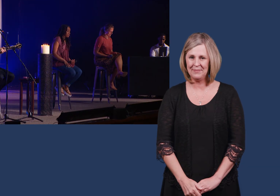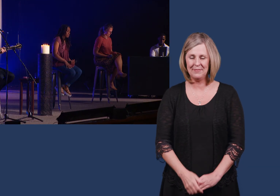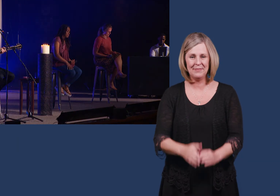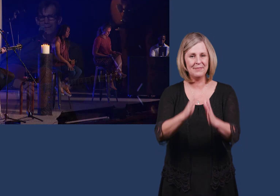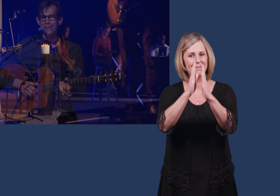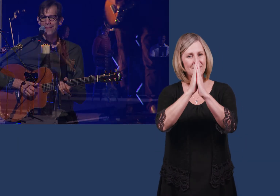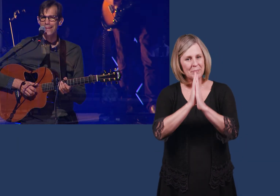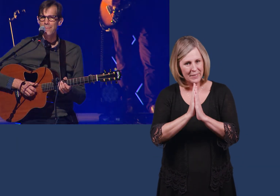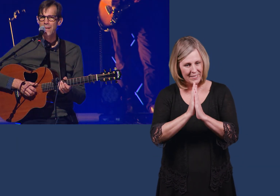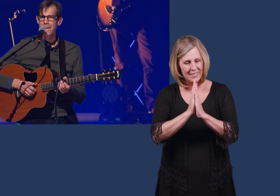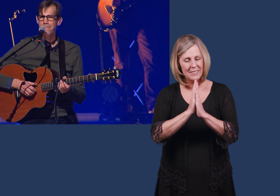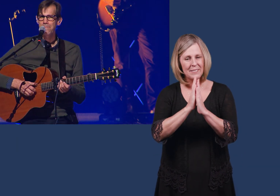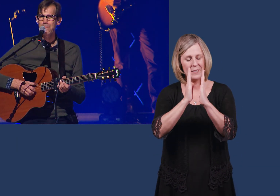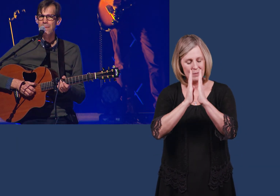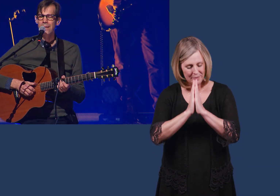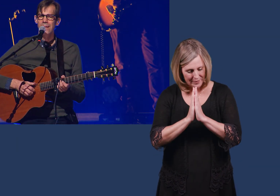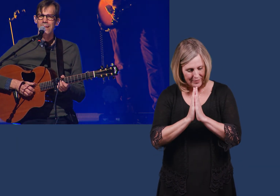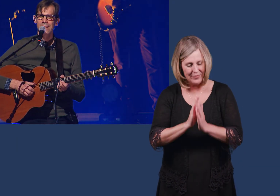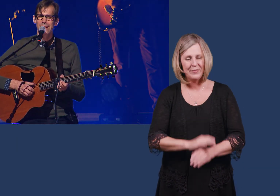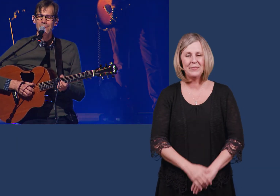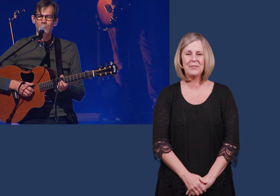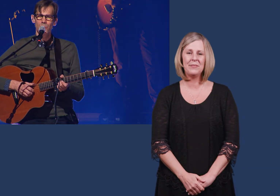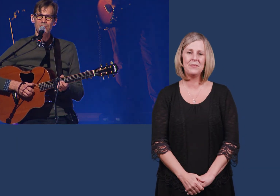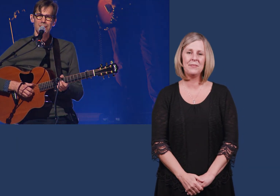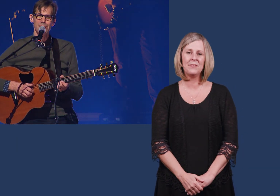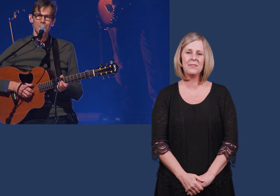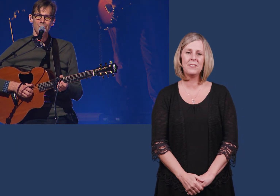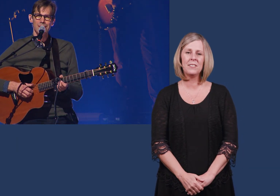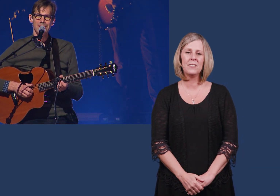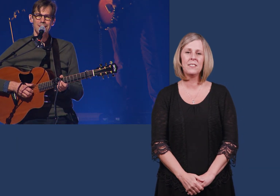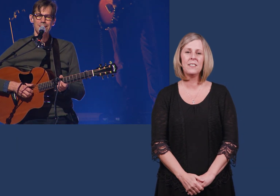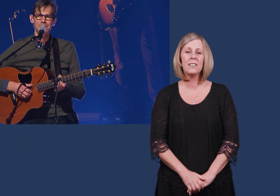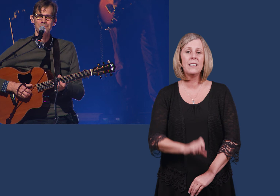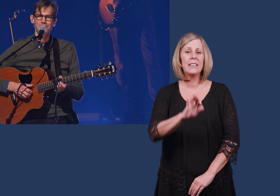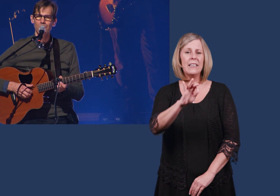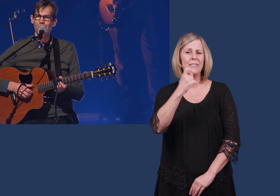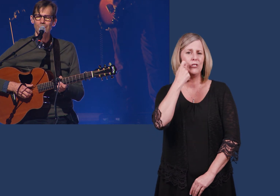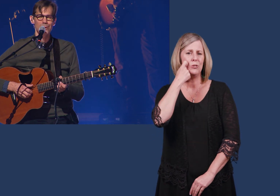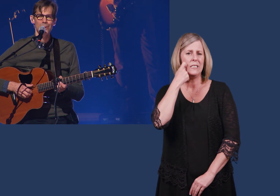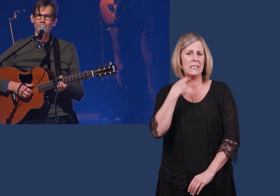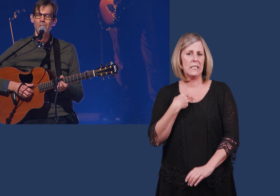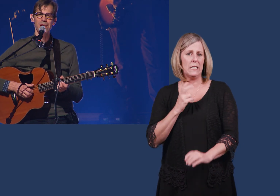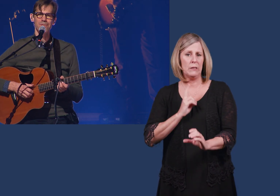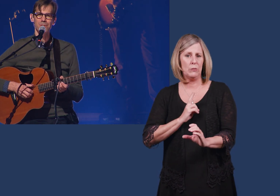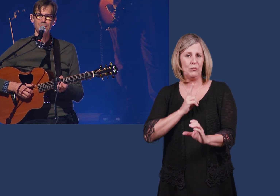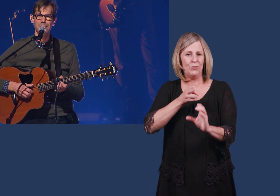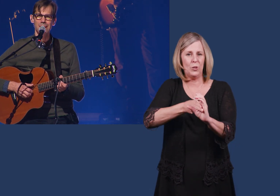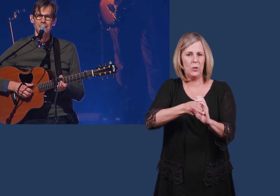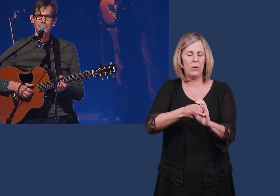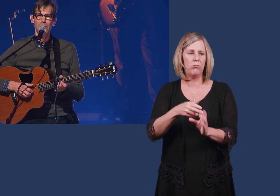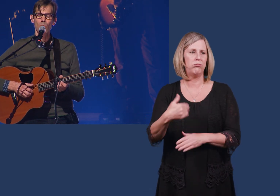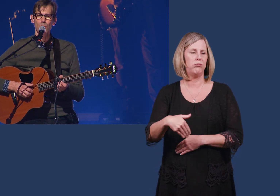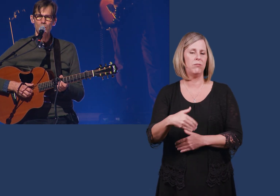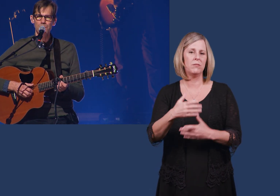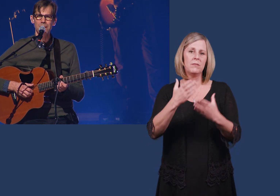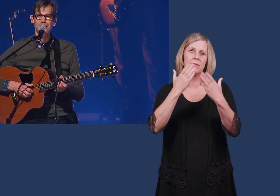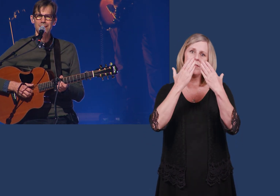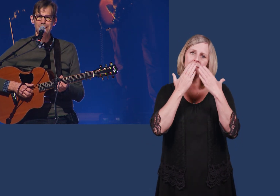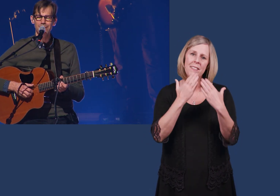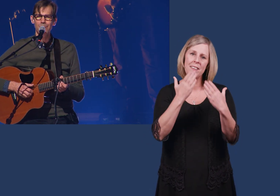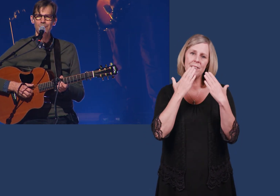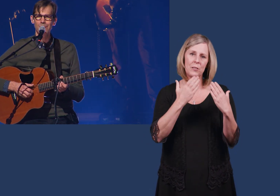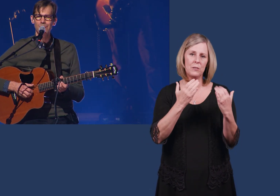Amen, church. Amen. If you've recently joined us, we are so thankful to be